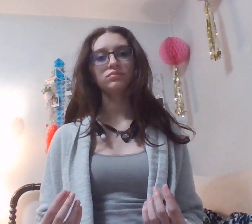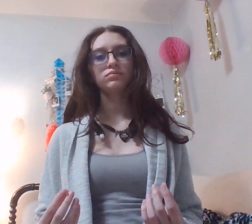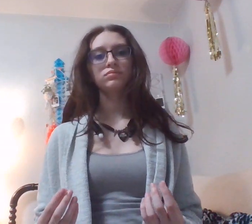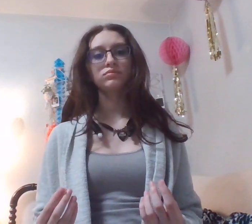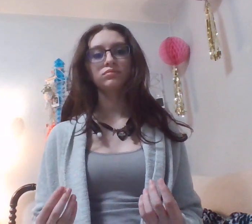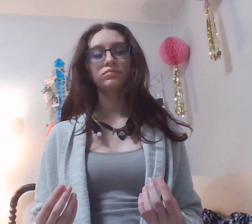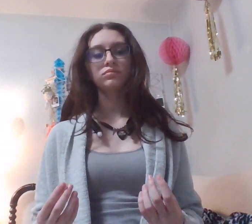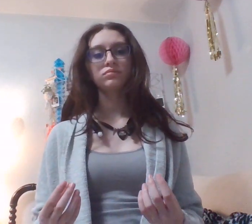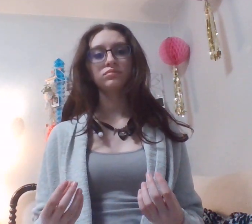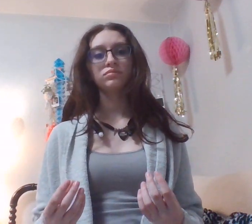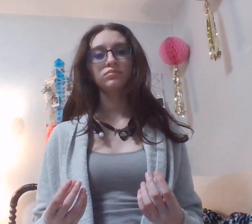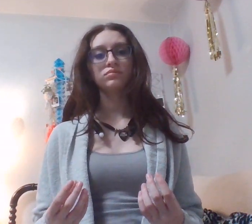shoes,